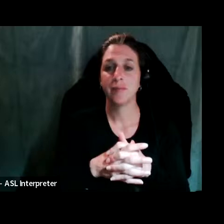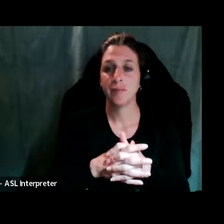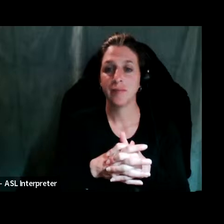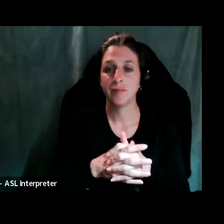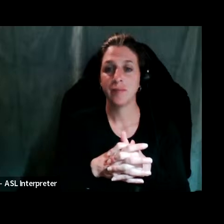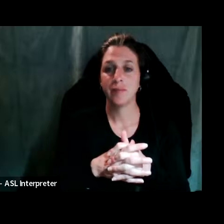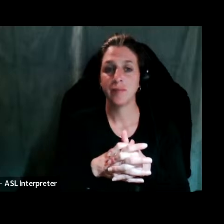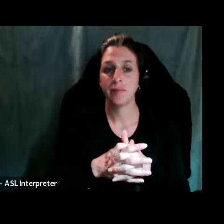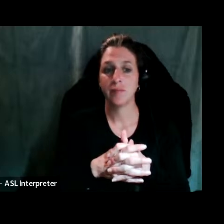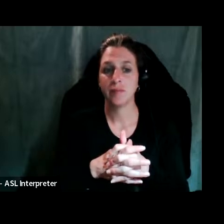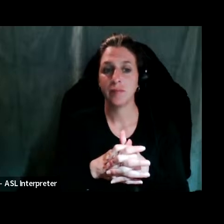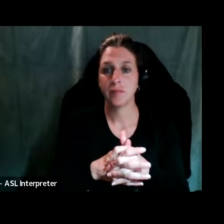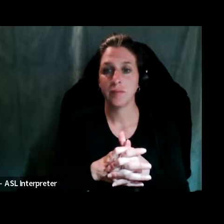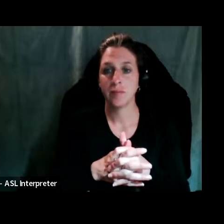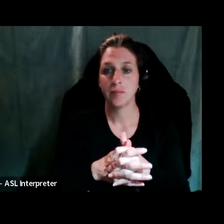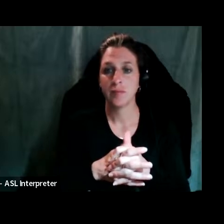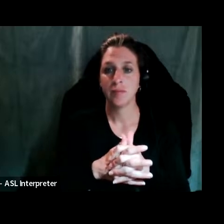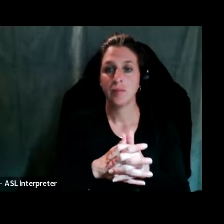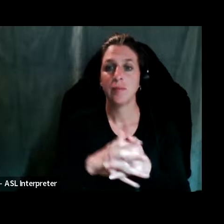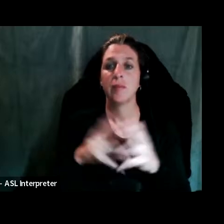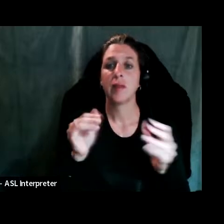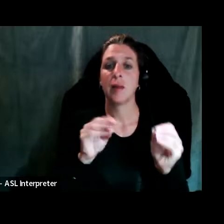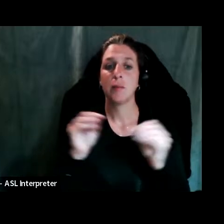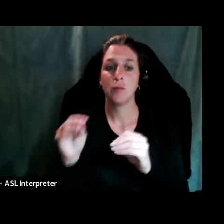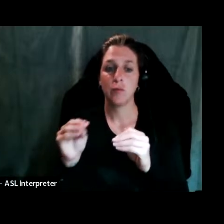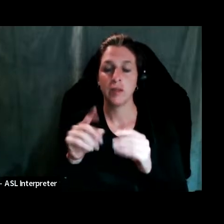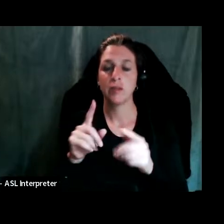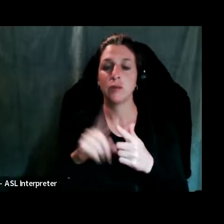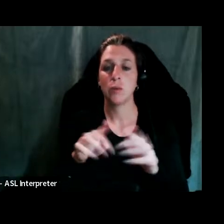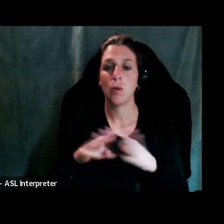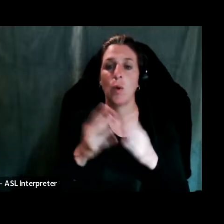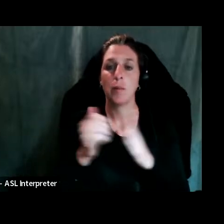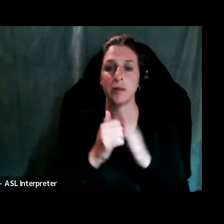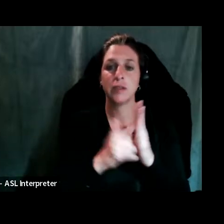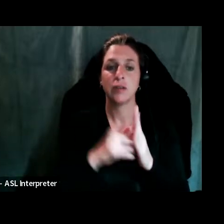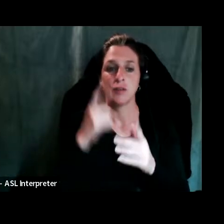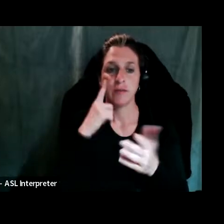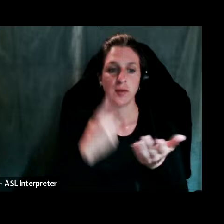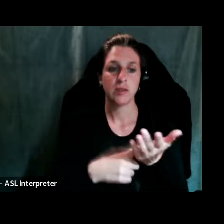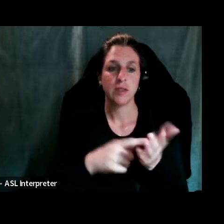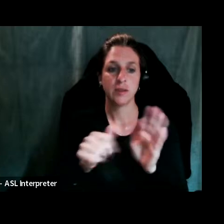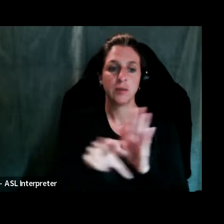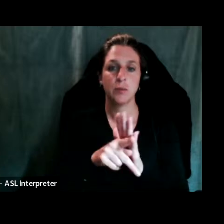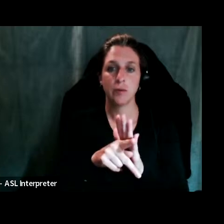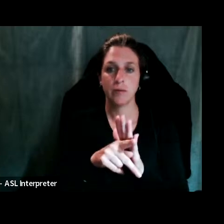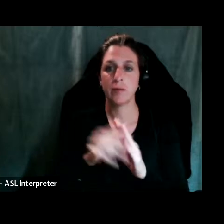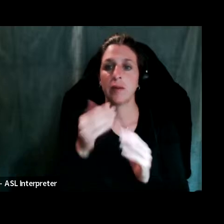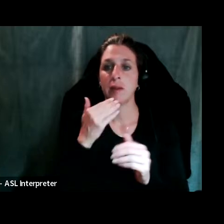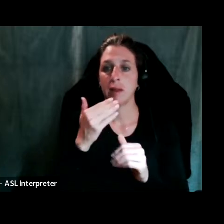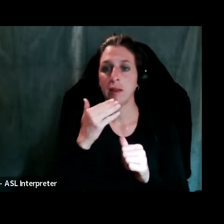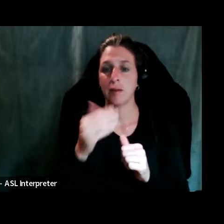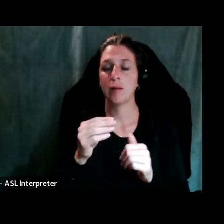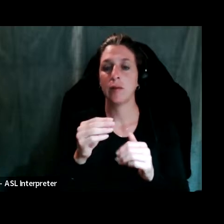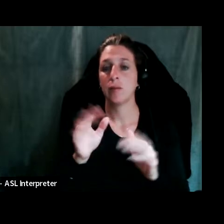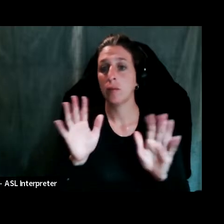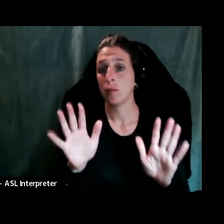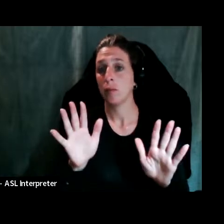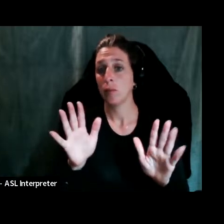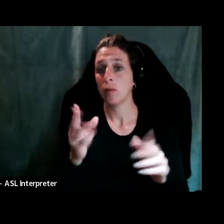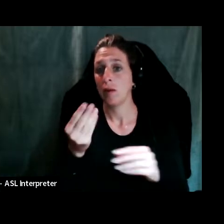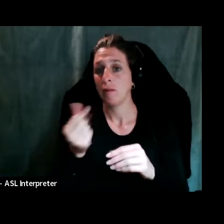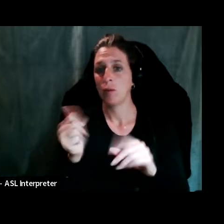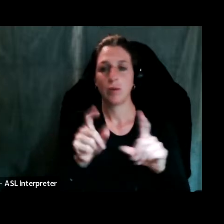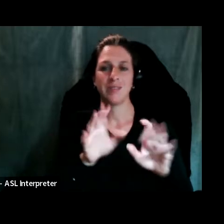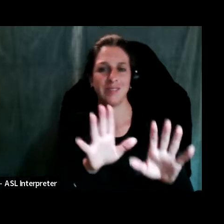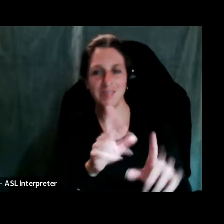to open agenda at our next meeting for discussion and approval. Thank you. Okay. All right, going on. Wait, I got a few questions. Just